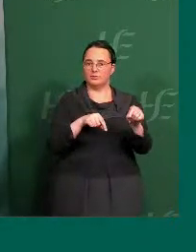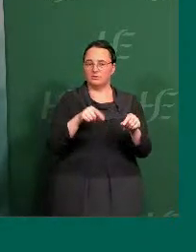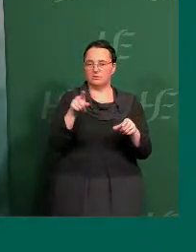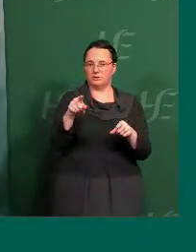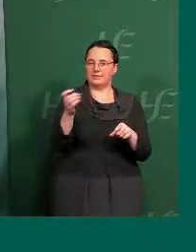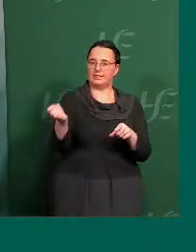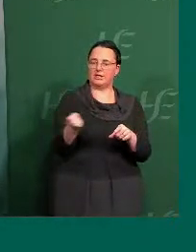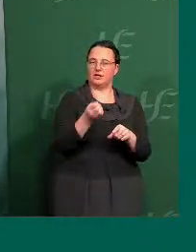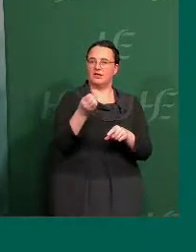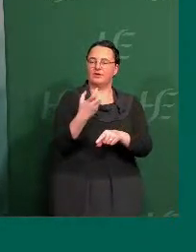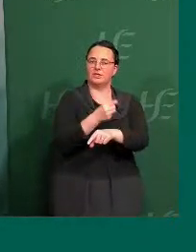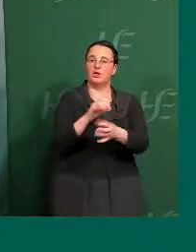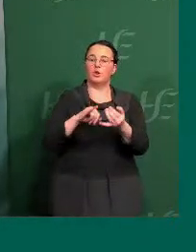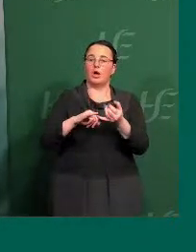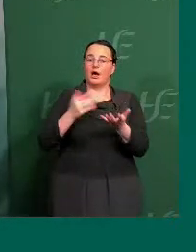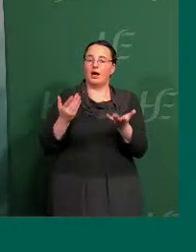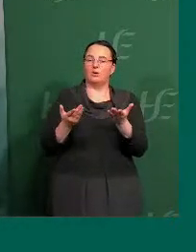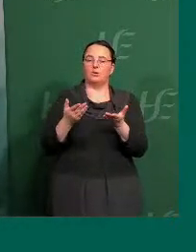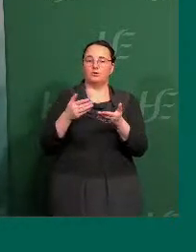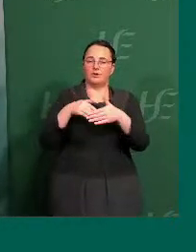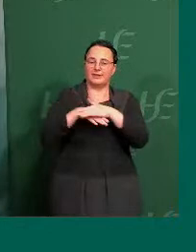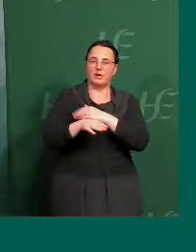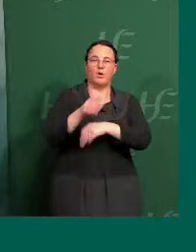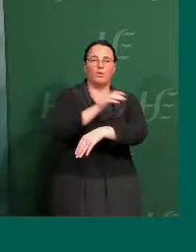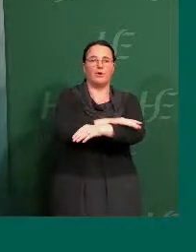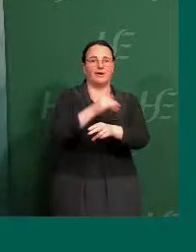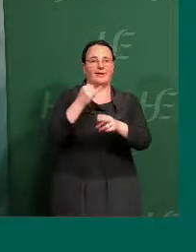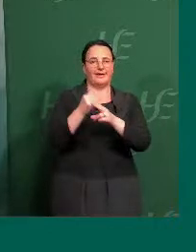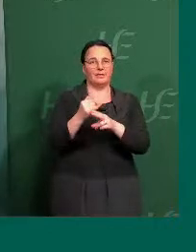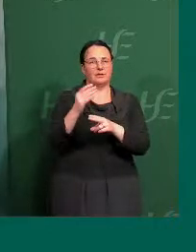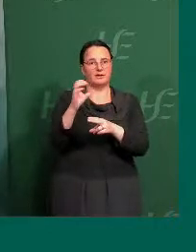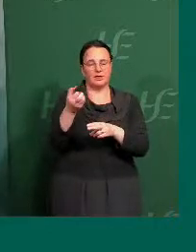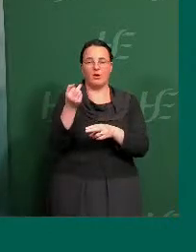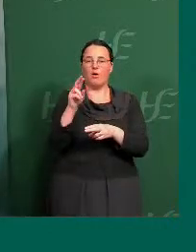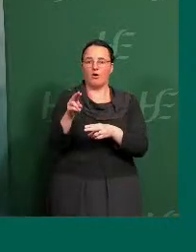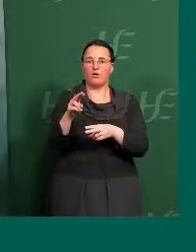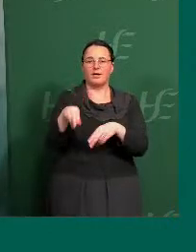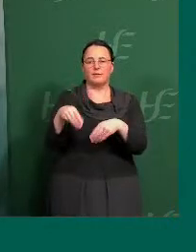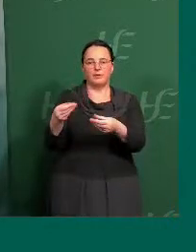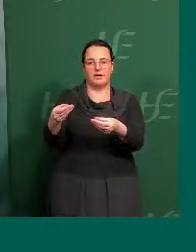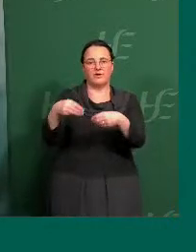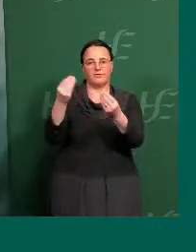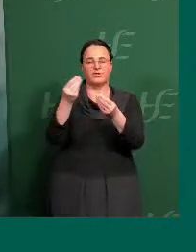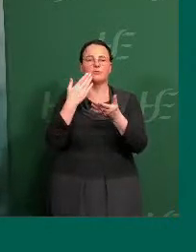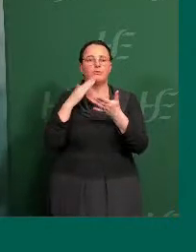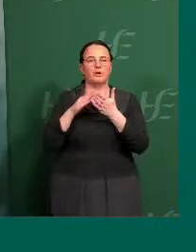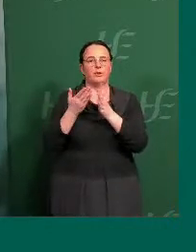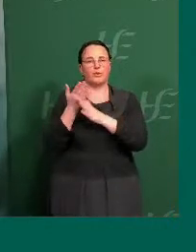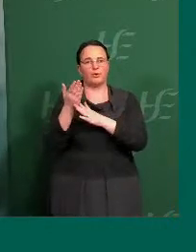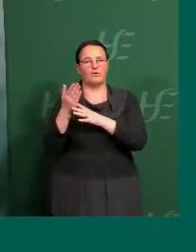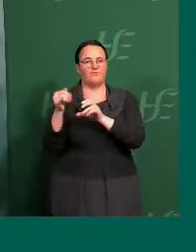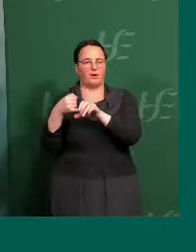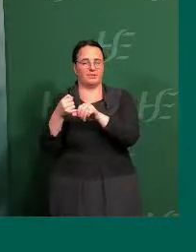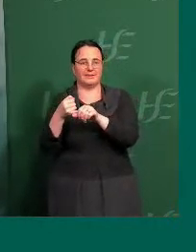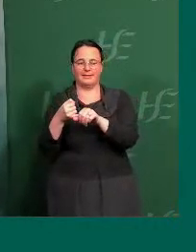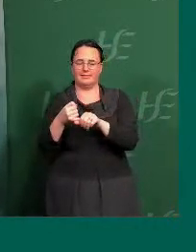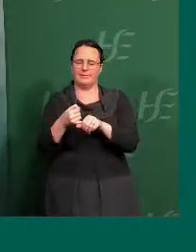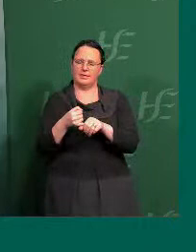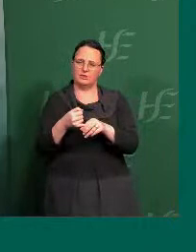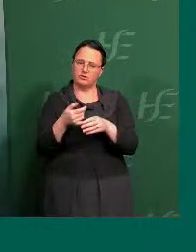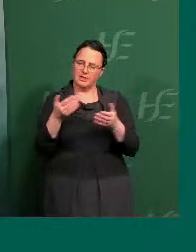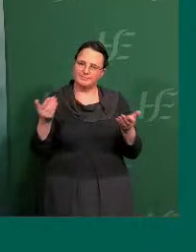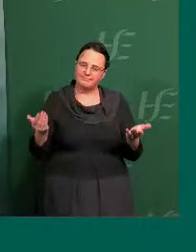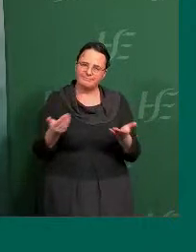earlier through our walk-in clinics, or indeed getting an appointment through your pharmacy. And I suppose that's what we want to get across to people and encourage